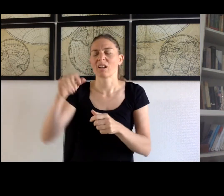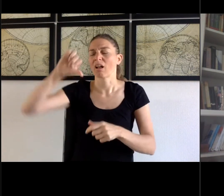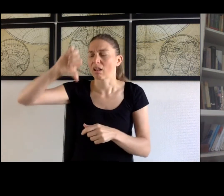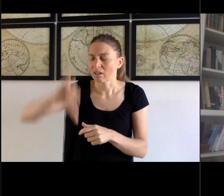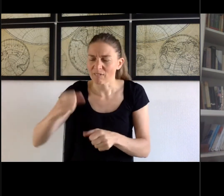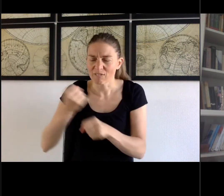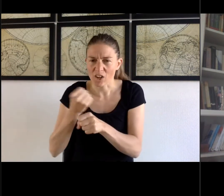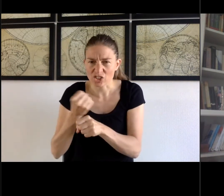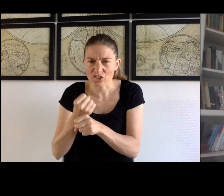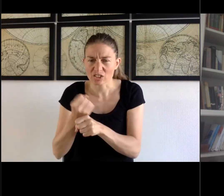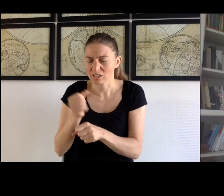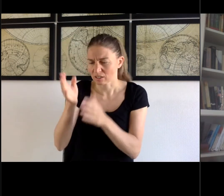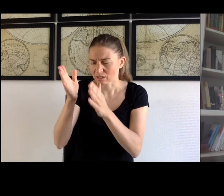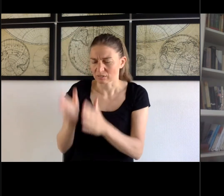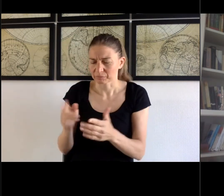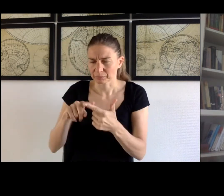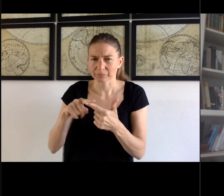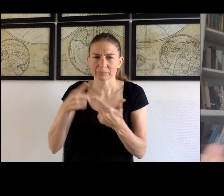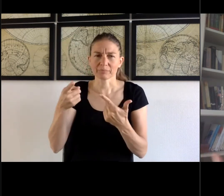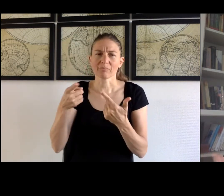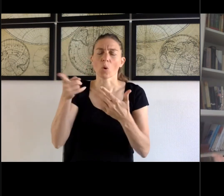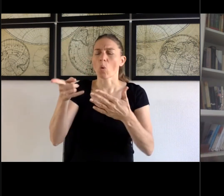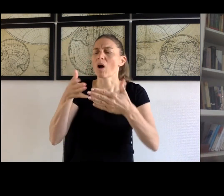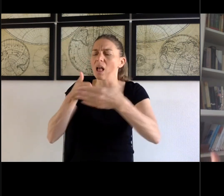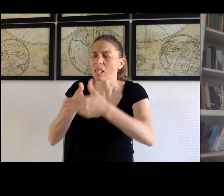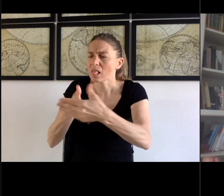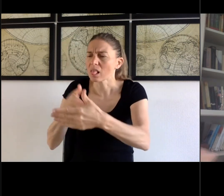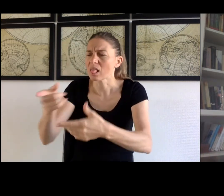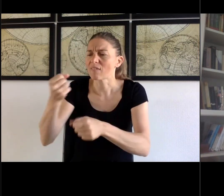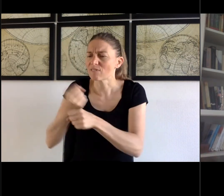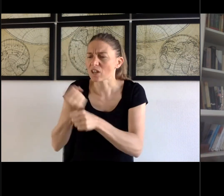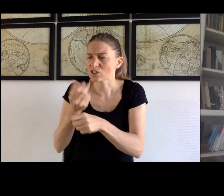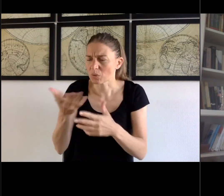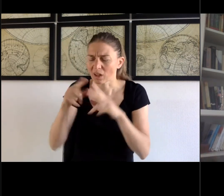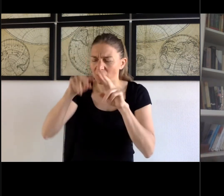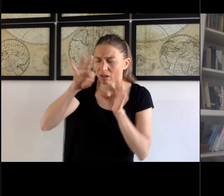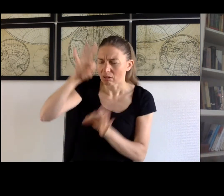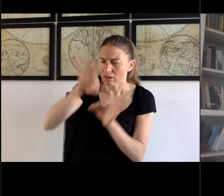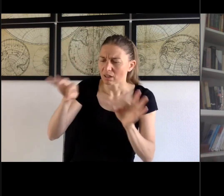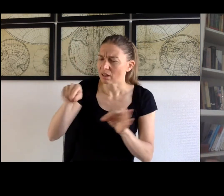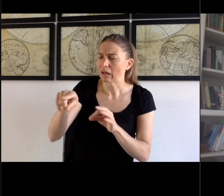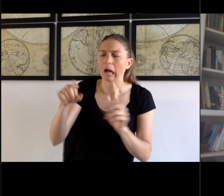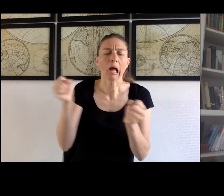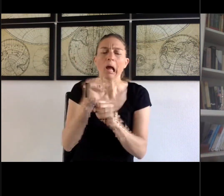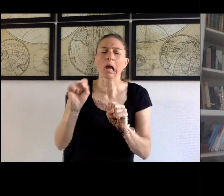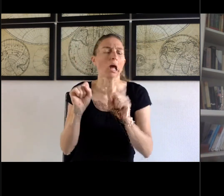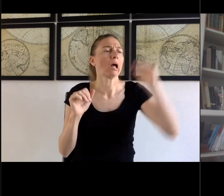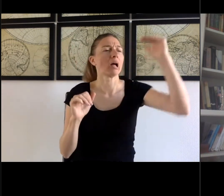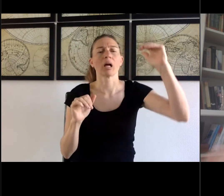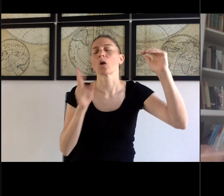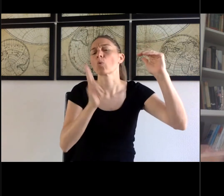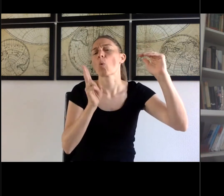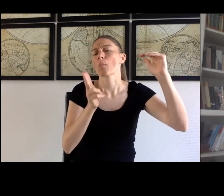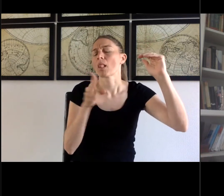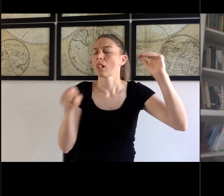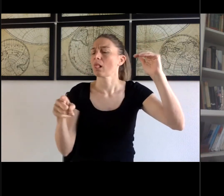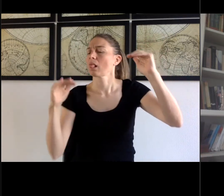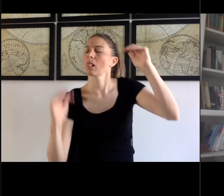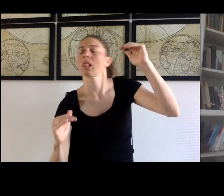The functional approach or the functional limitation approach was assessing the functional limitation and basic activities. And then